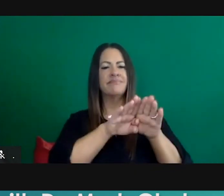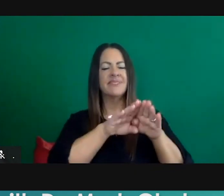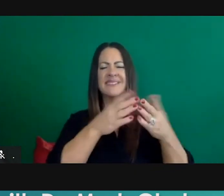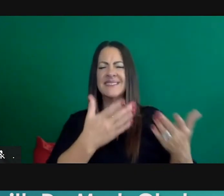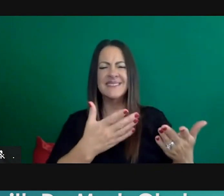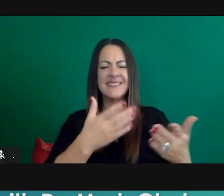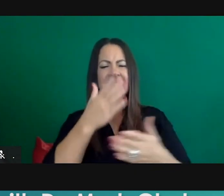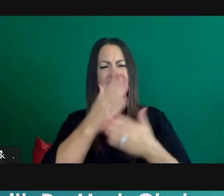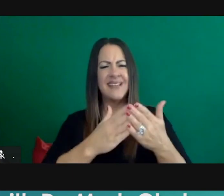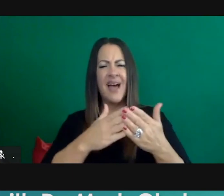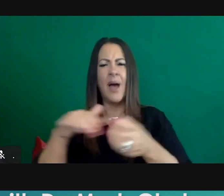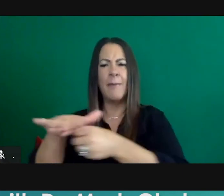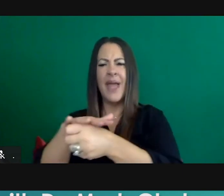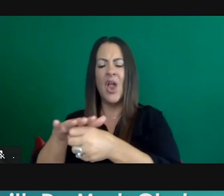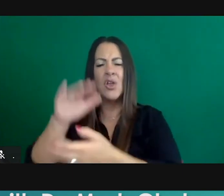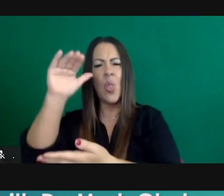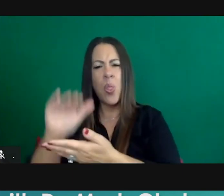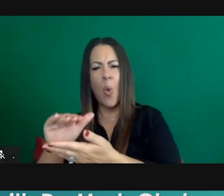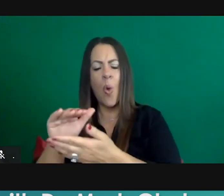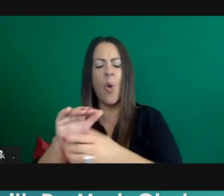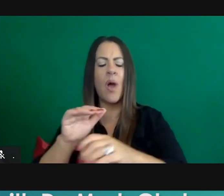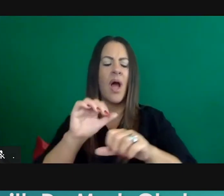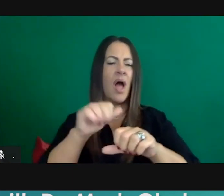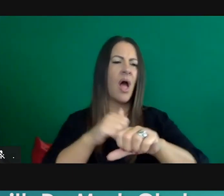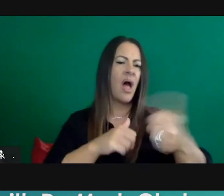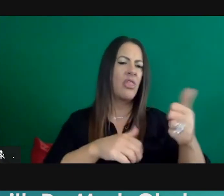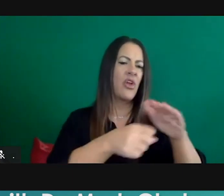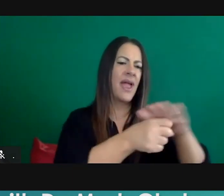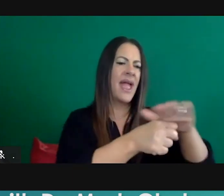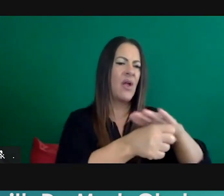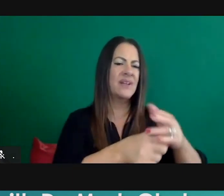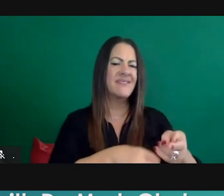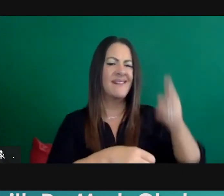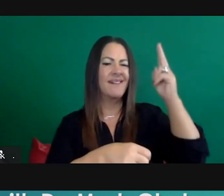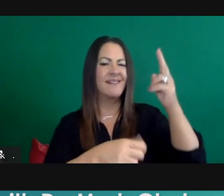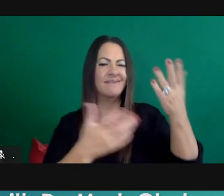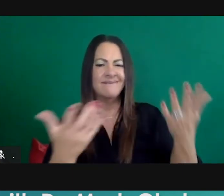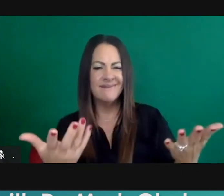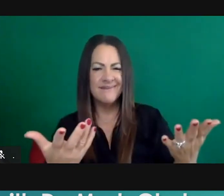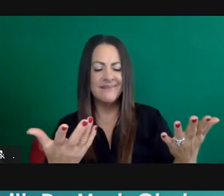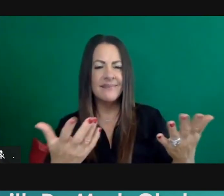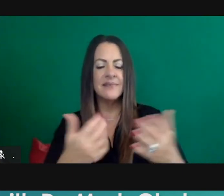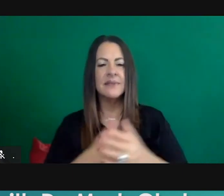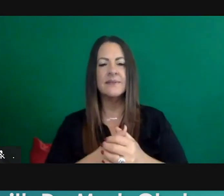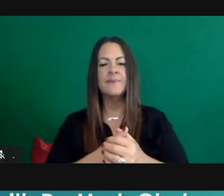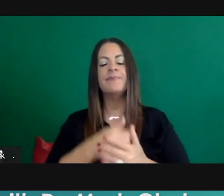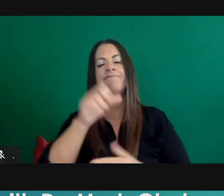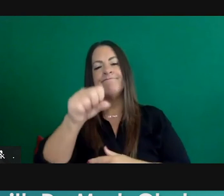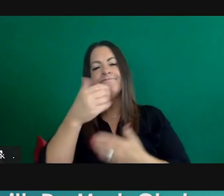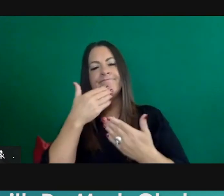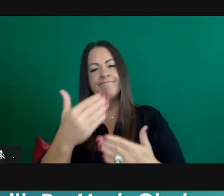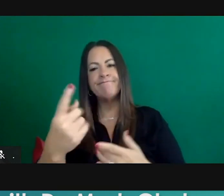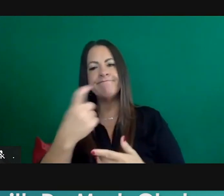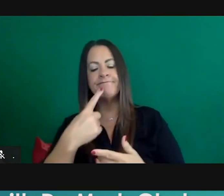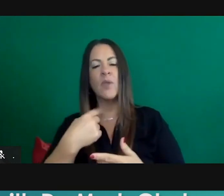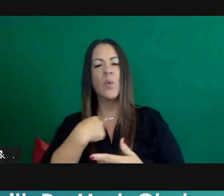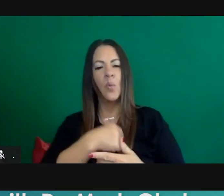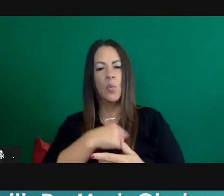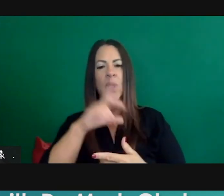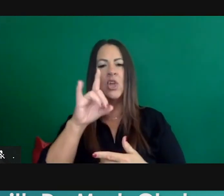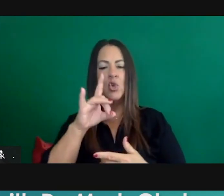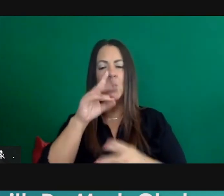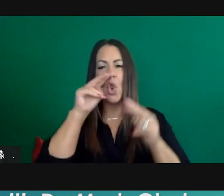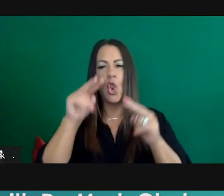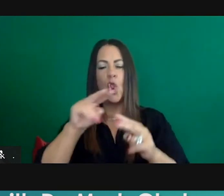I mean, very good question. Something we've long considered. You know, we work very closely at the county-wide level. We have, throughout this